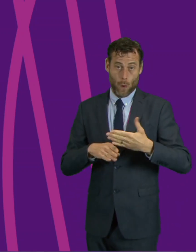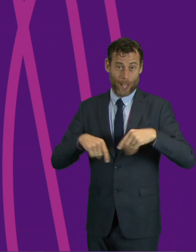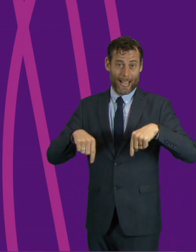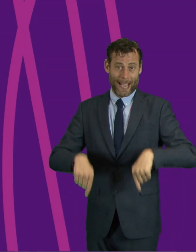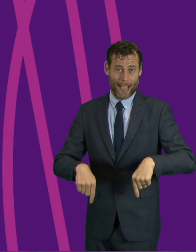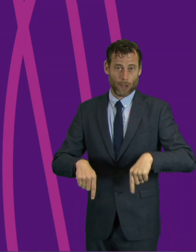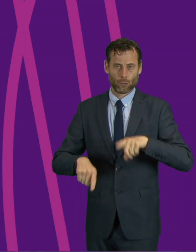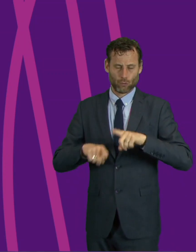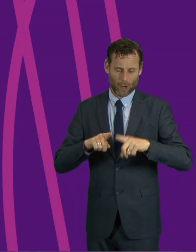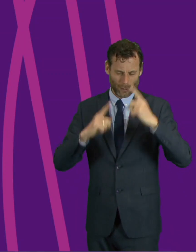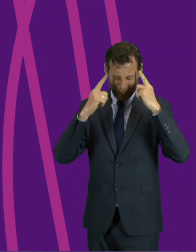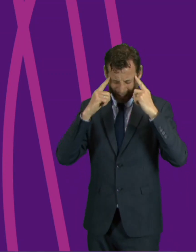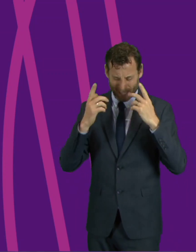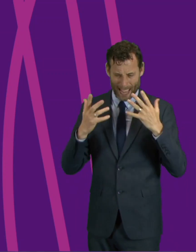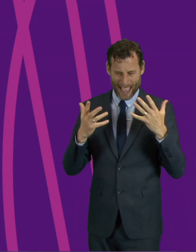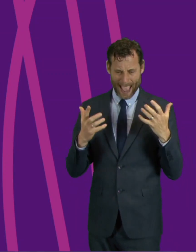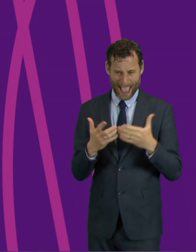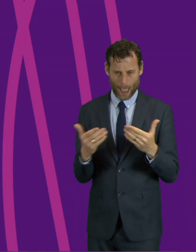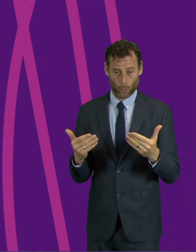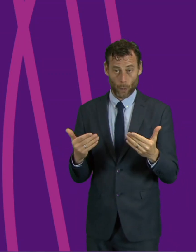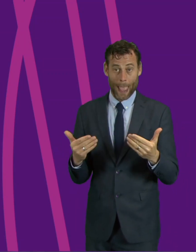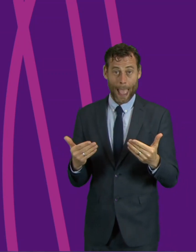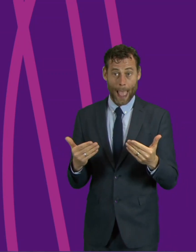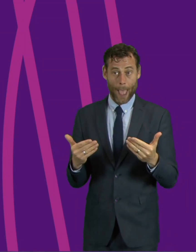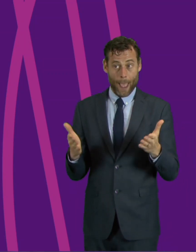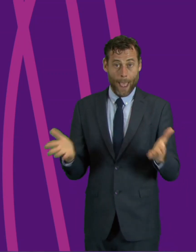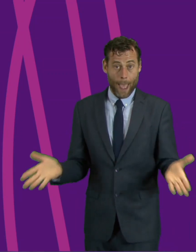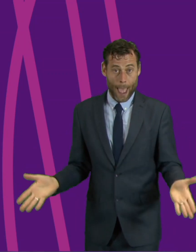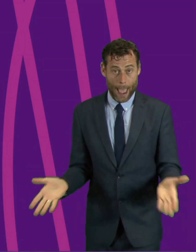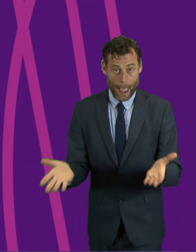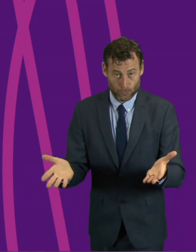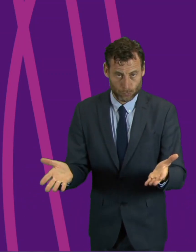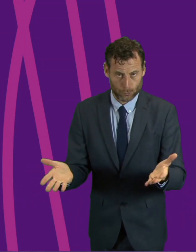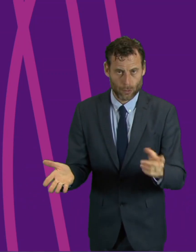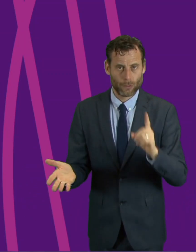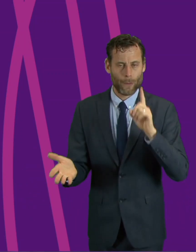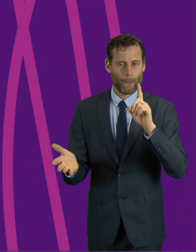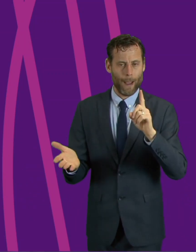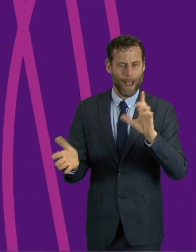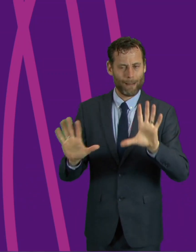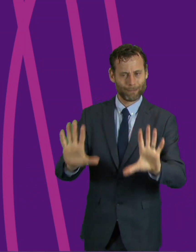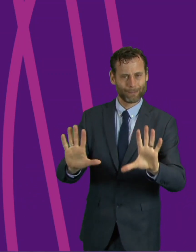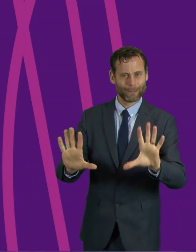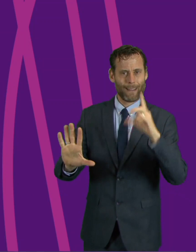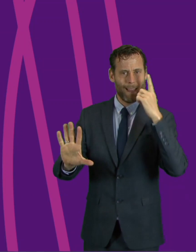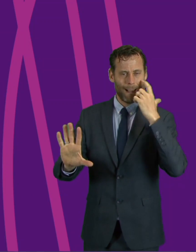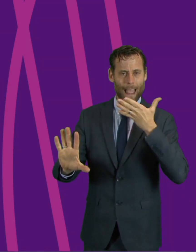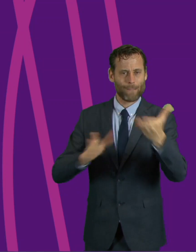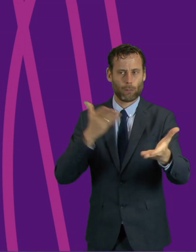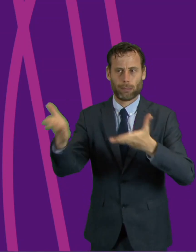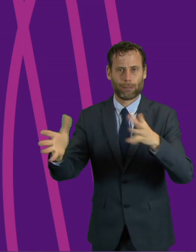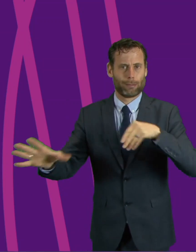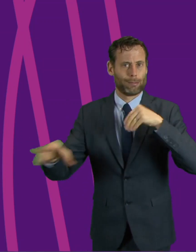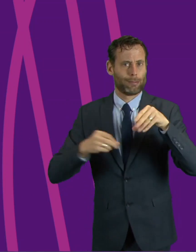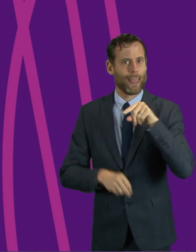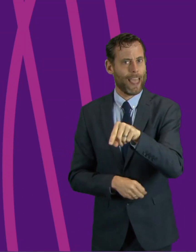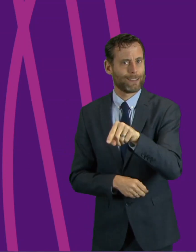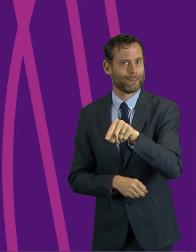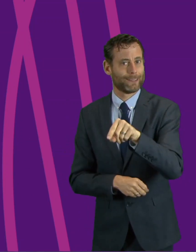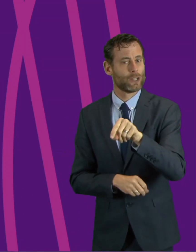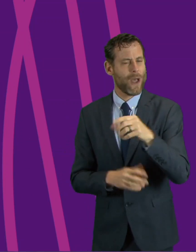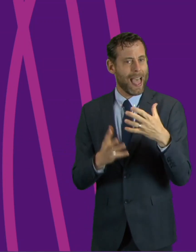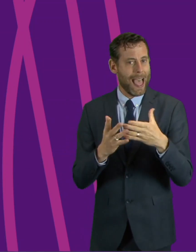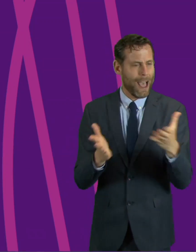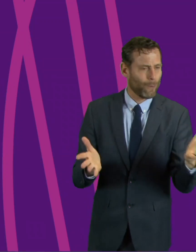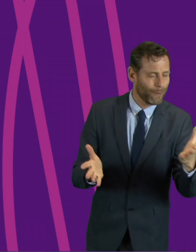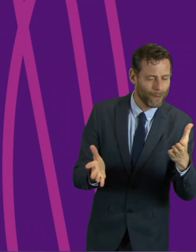a better balance than we've got just now, where we allow people to get back to as much normality as we can, but we don't compromise that need to suppress